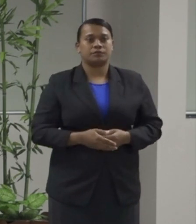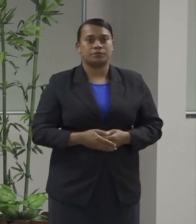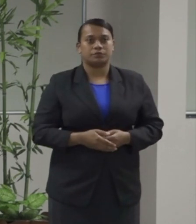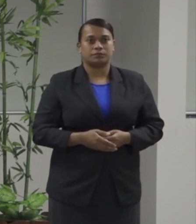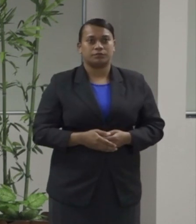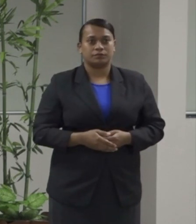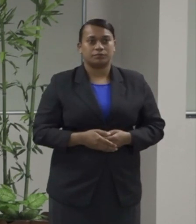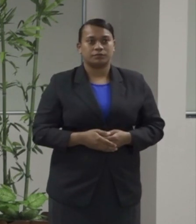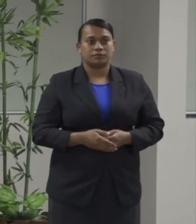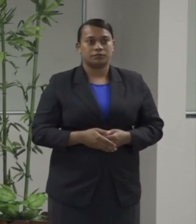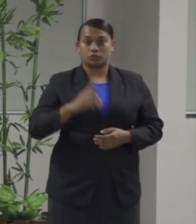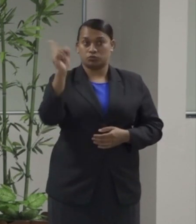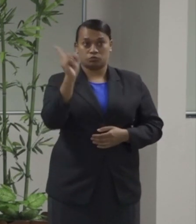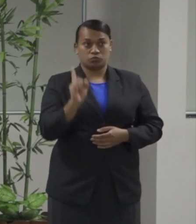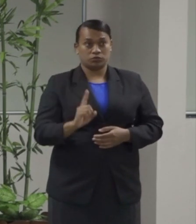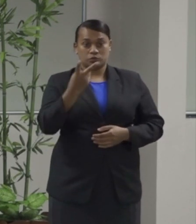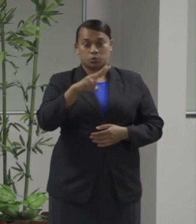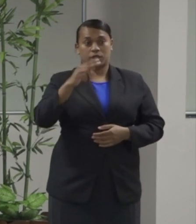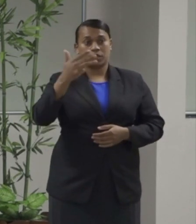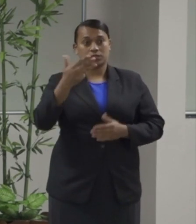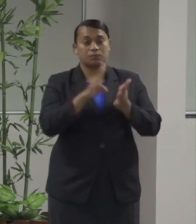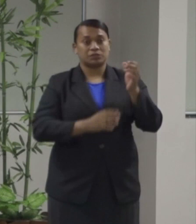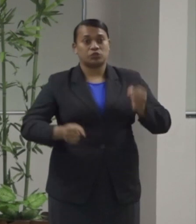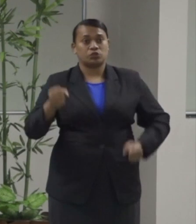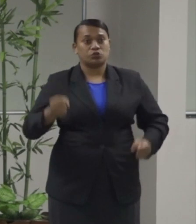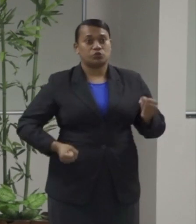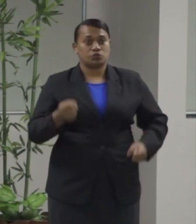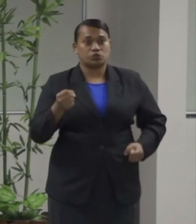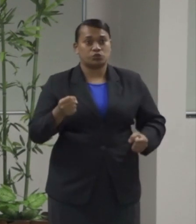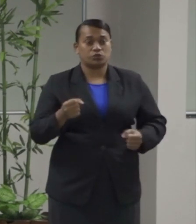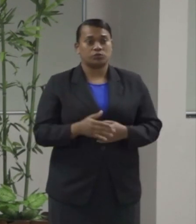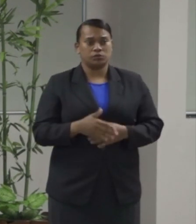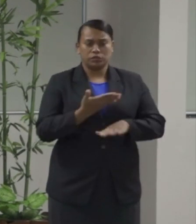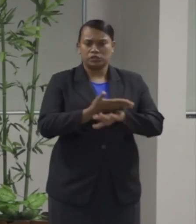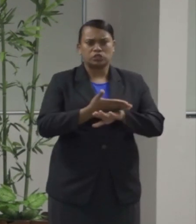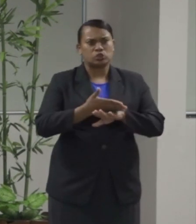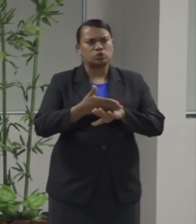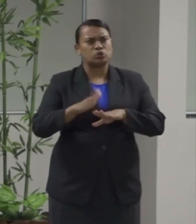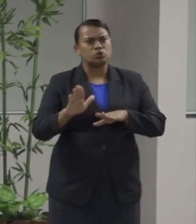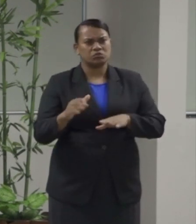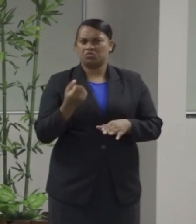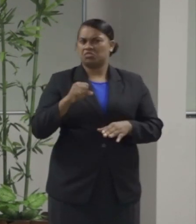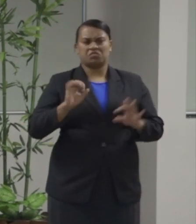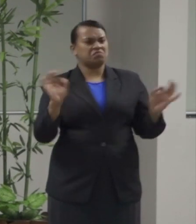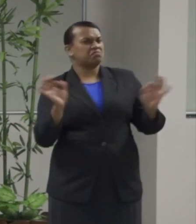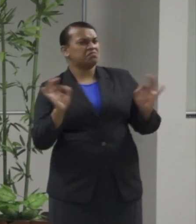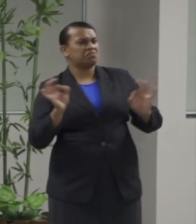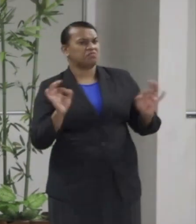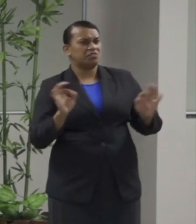As of today, the 29th of March, there are no new cases of